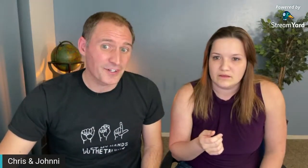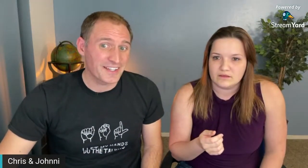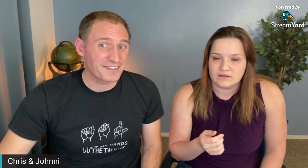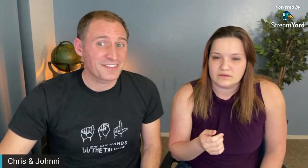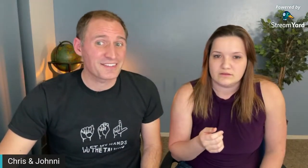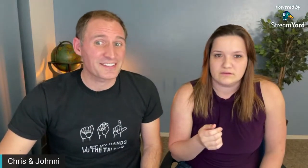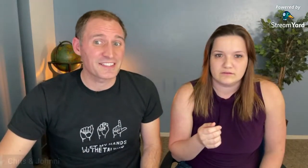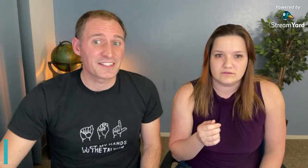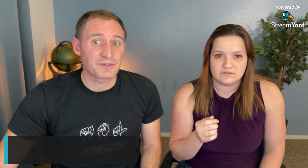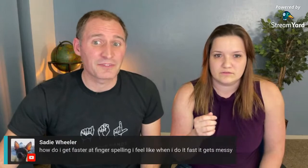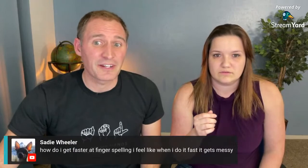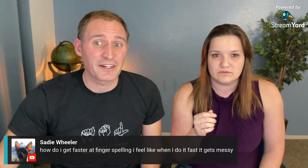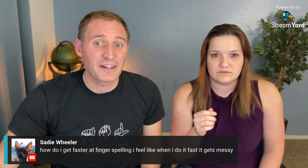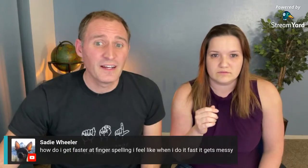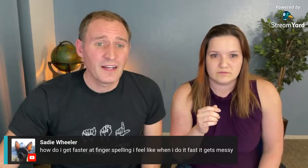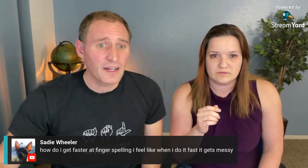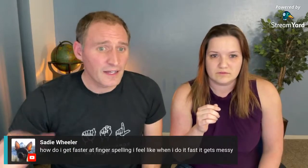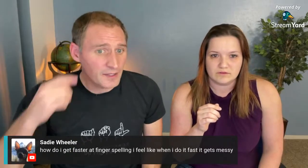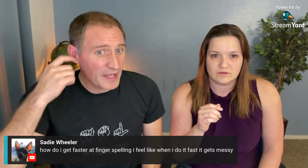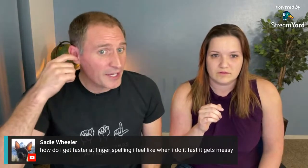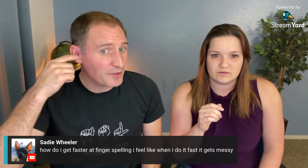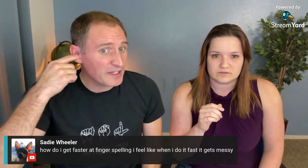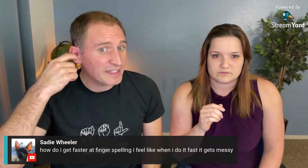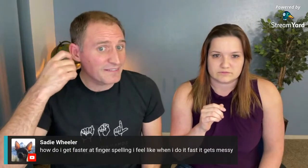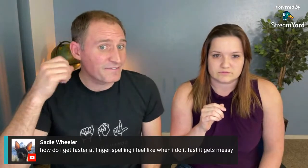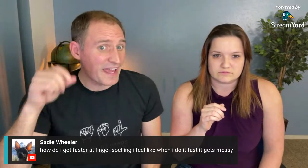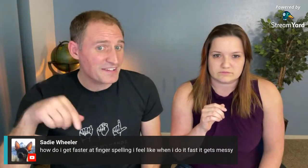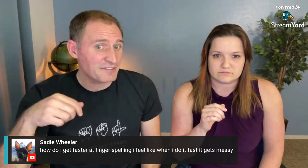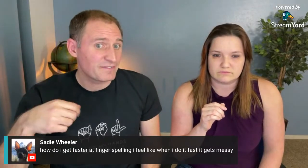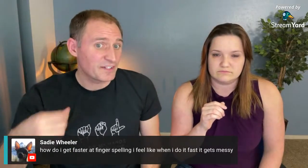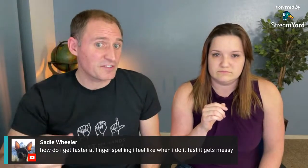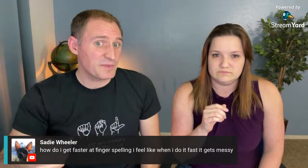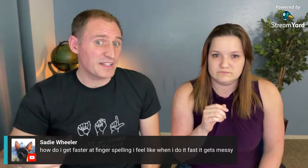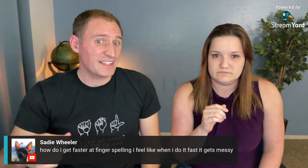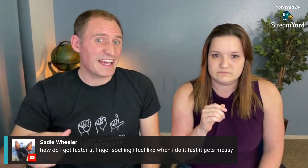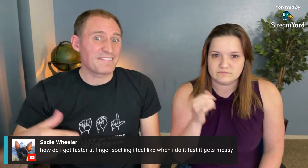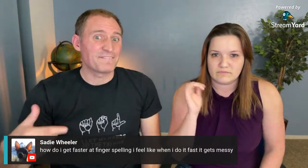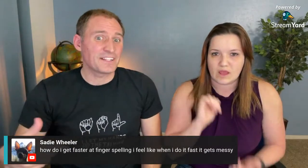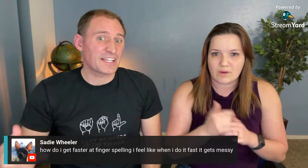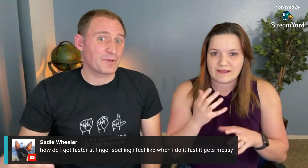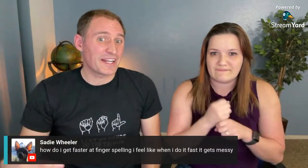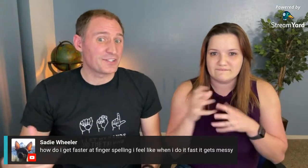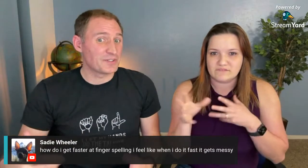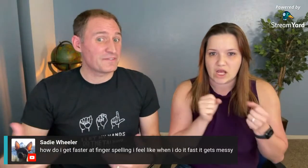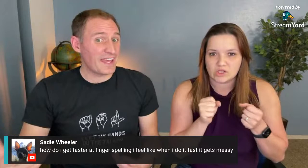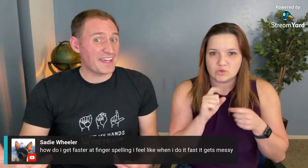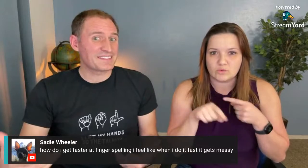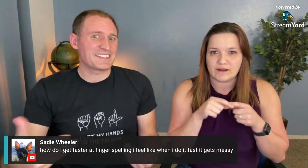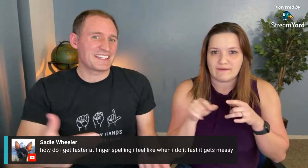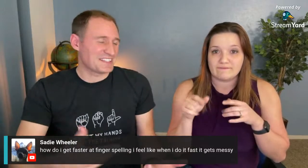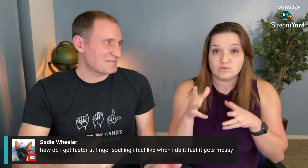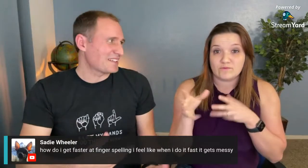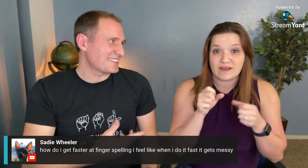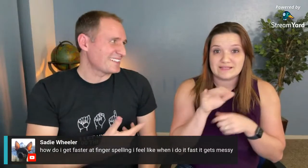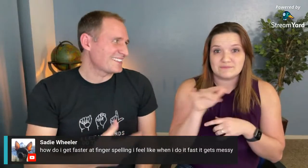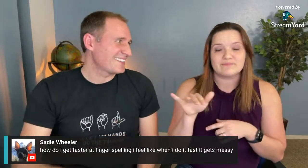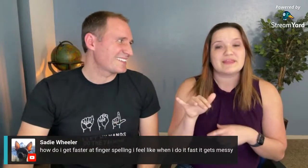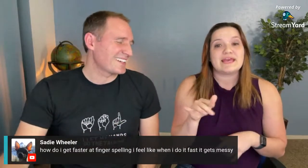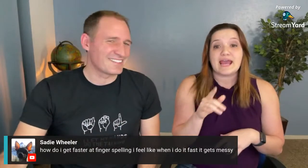Okay, so this is actually a good one right here. How do I get faster at fingerspelling? I feel like when I do it fast, it gets messy. That's kind of what